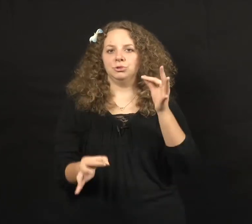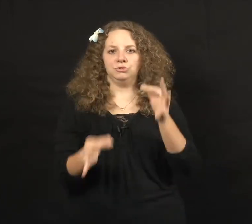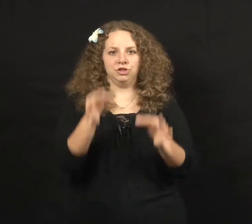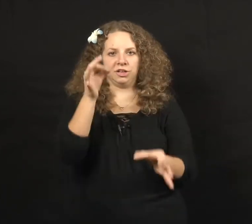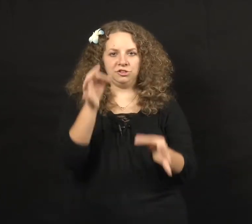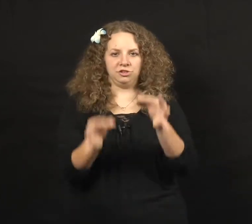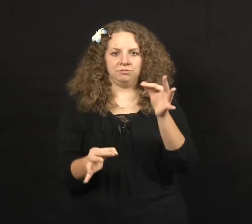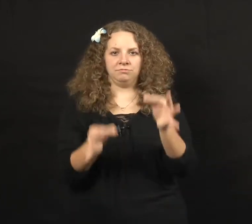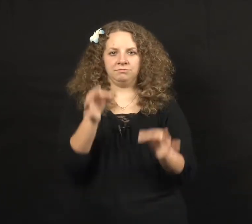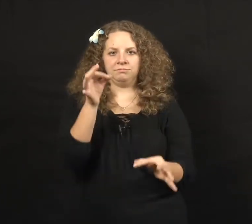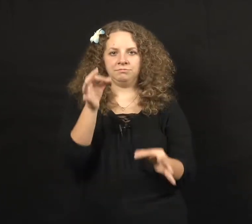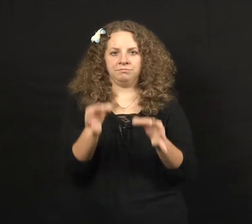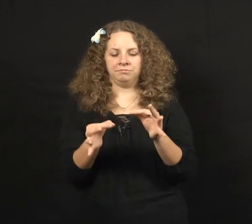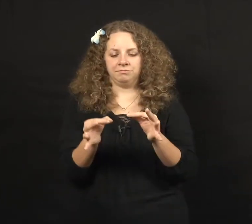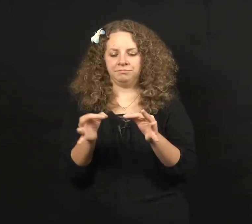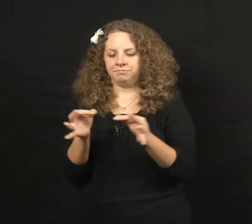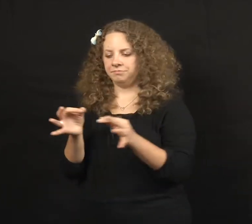To judge.